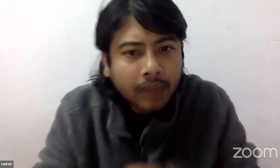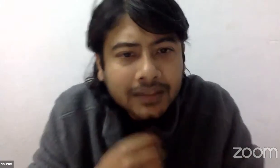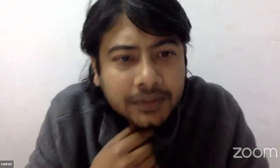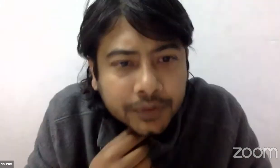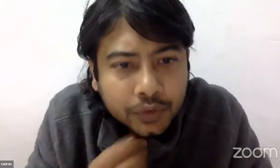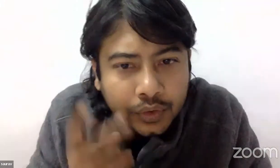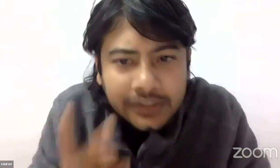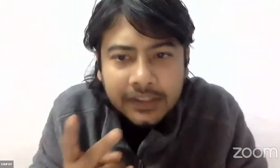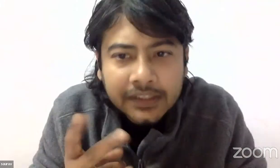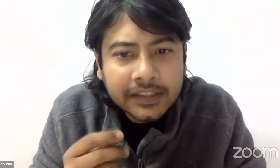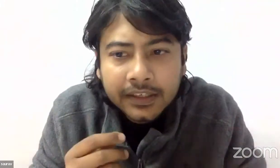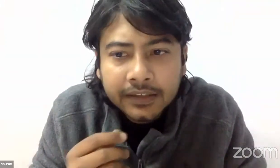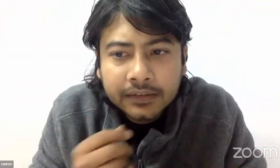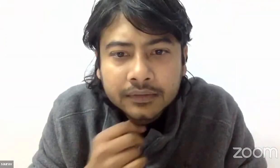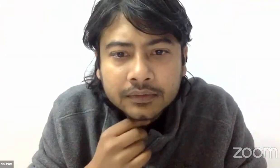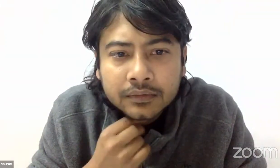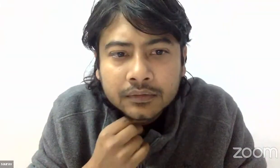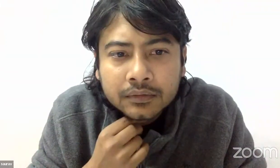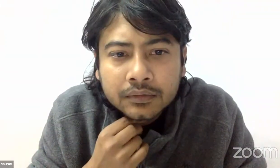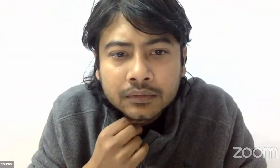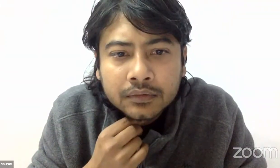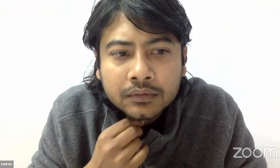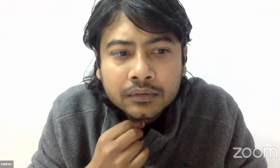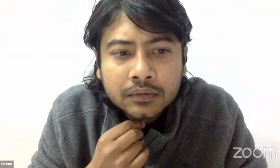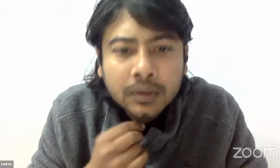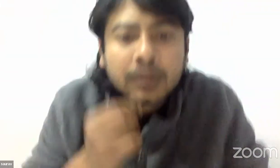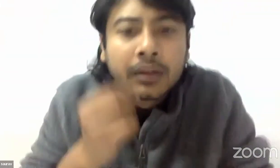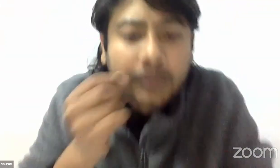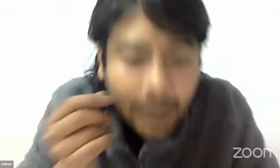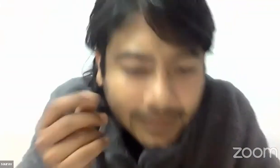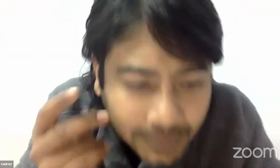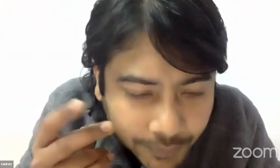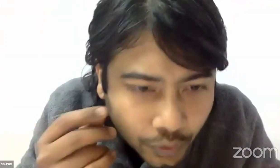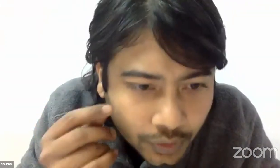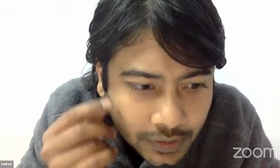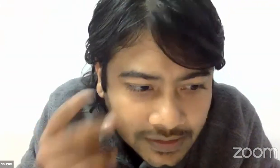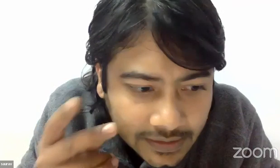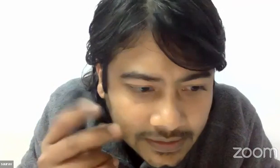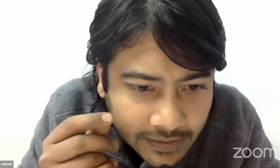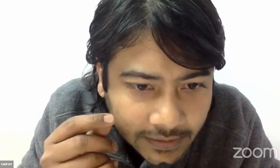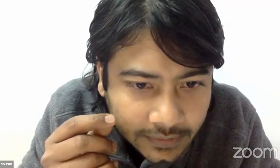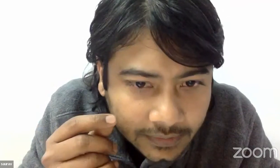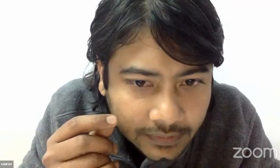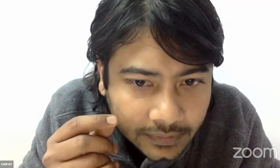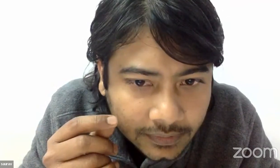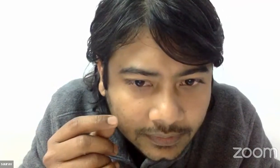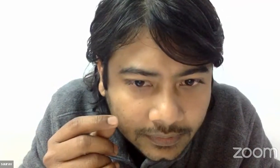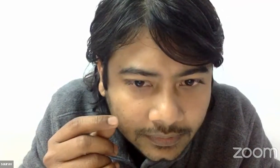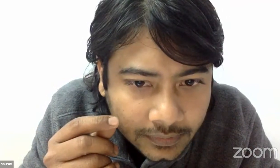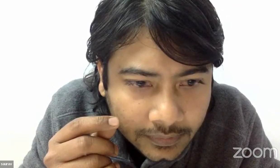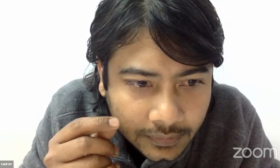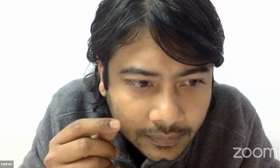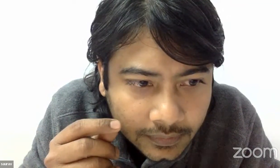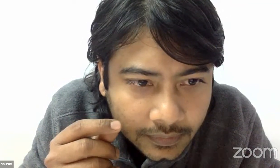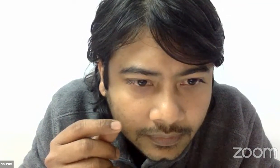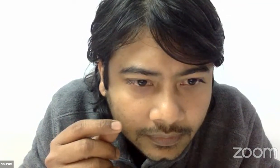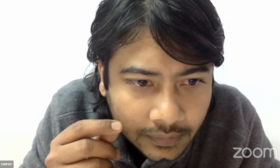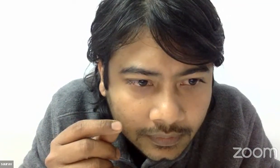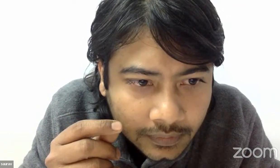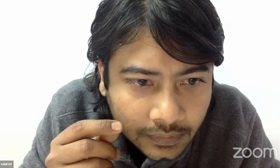Mataji, And we as couldn't soon see the as, screen. Lord thought of such and took a feminine Mataji, we form. couldn't see the screen. Sorry? I haven't stopped. Okay.